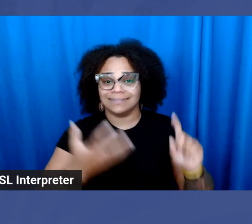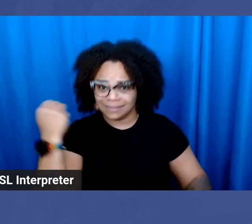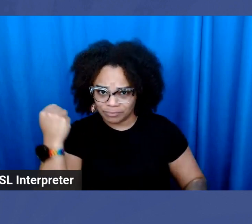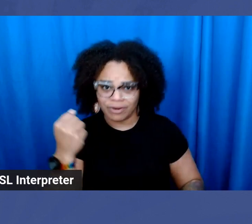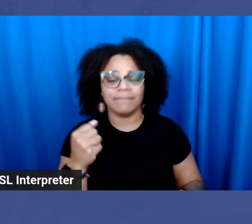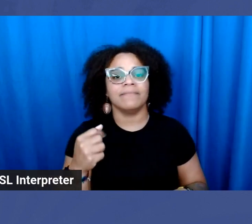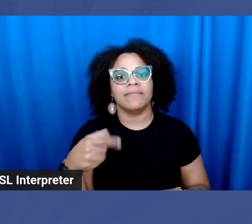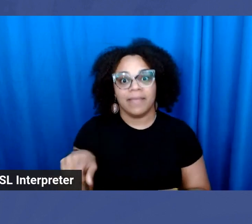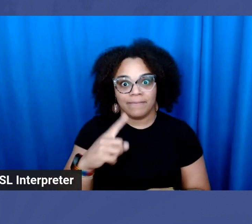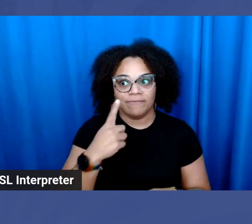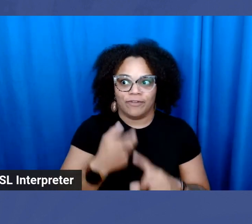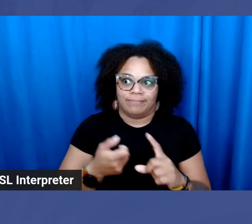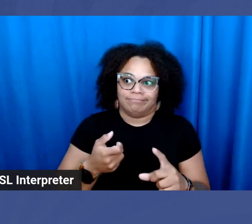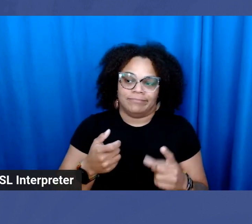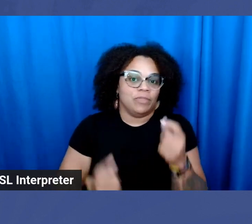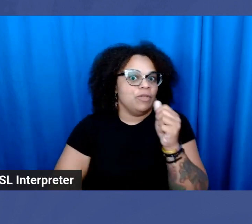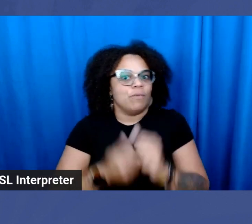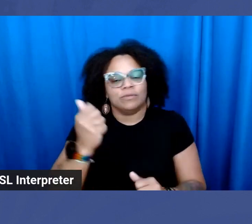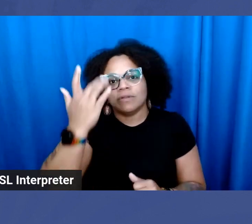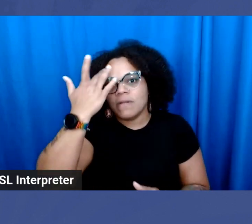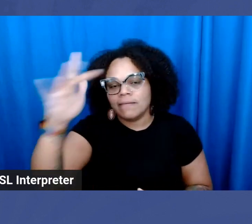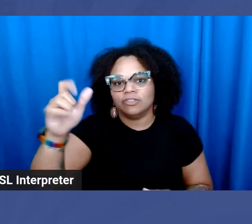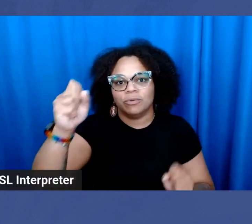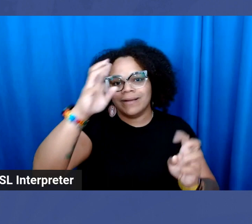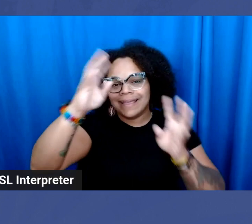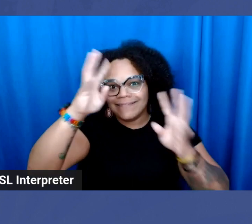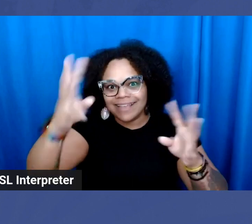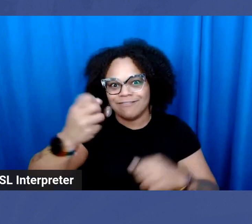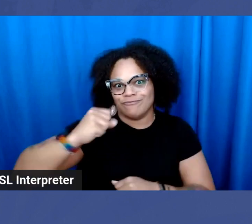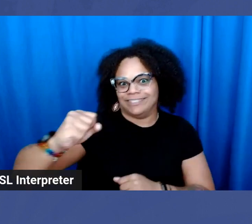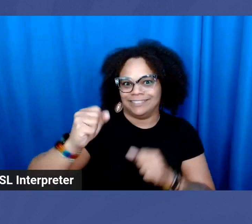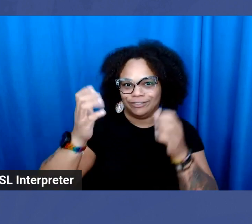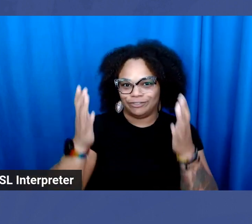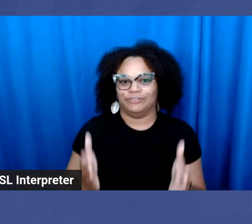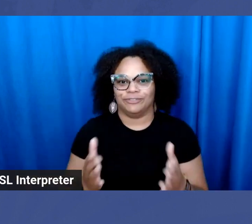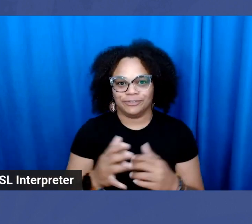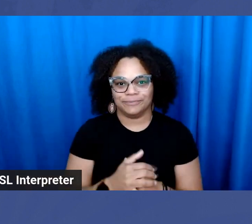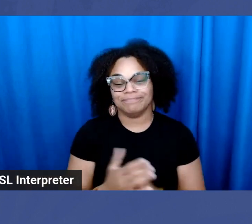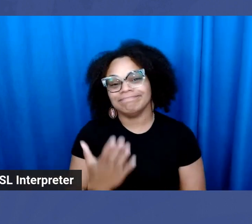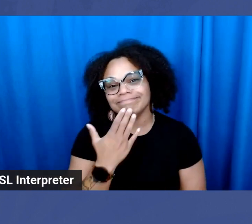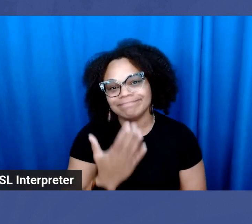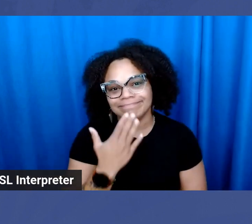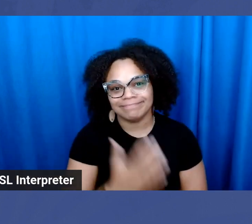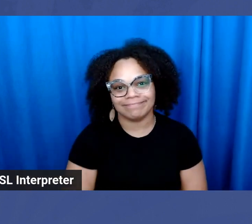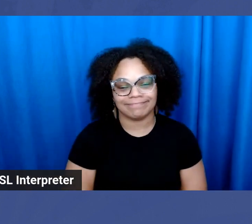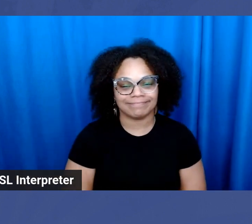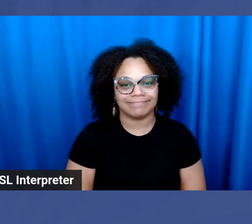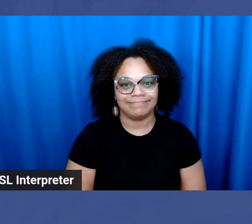some of the most knowledgeable, innovative resistors. Thank you, guys.